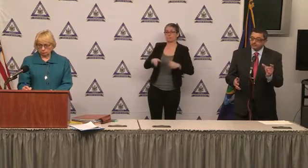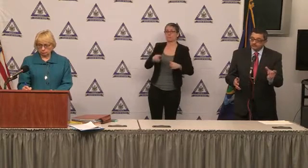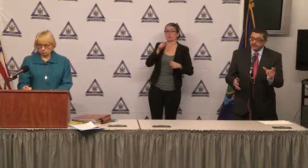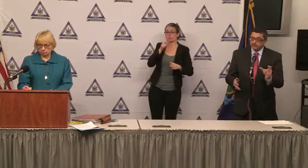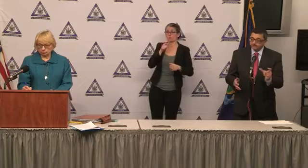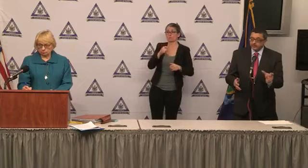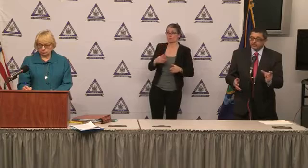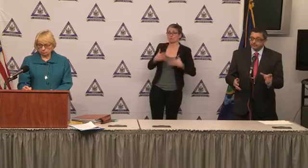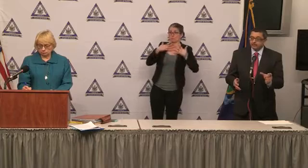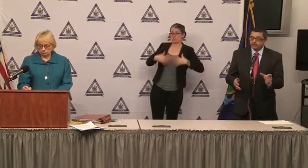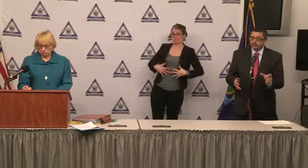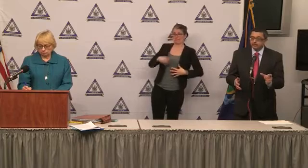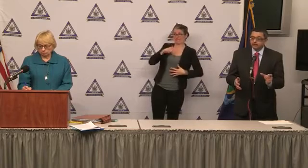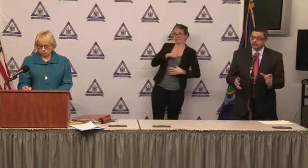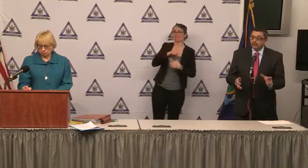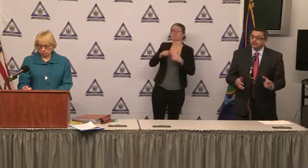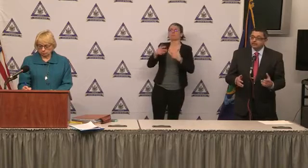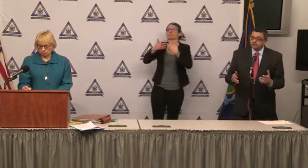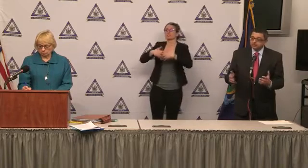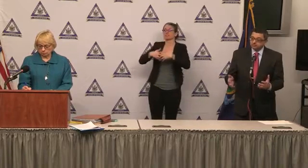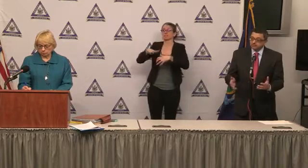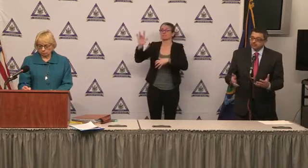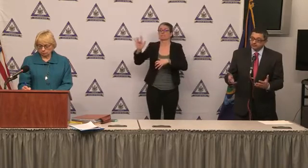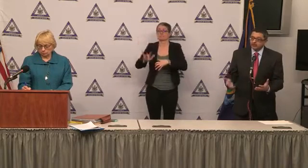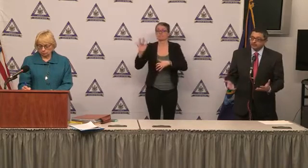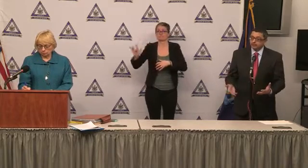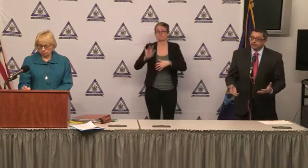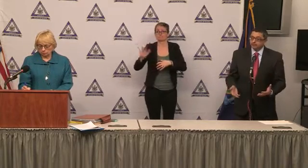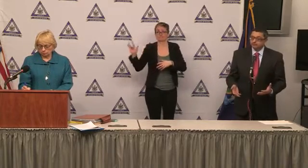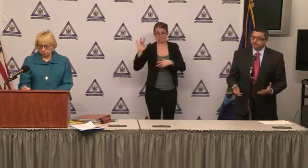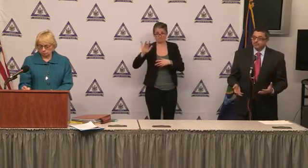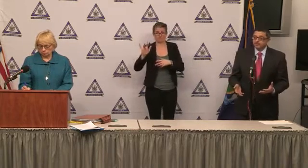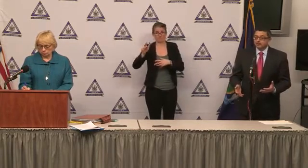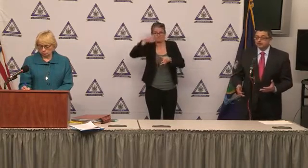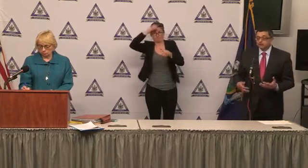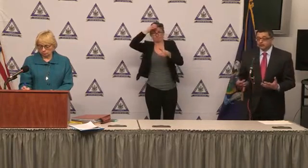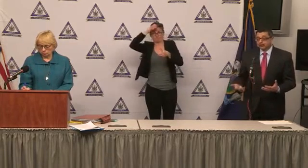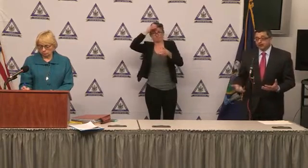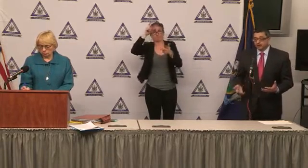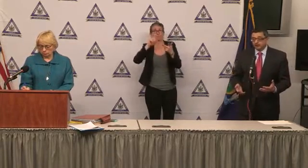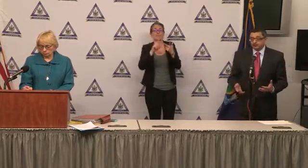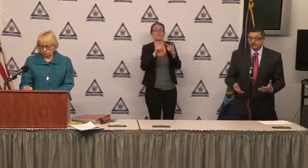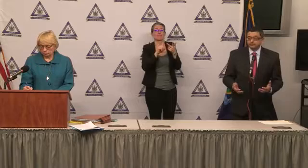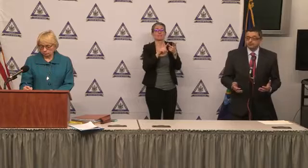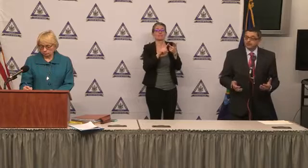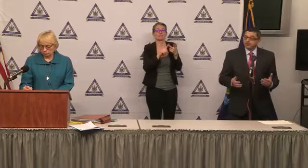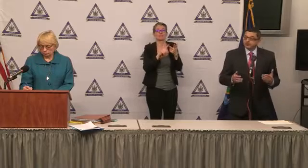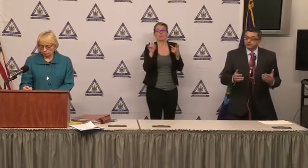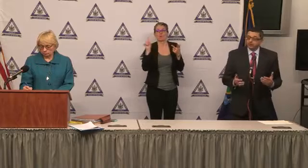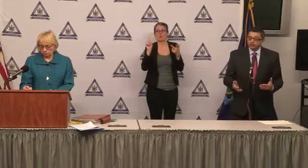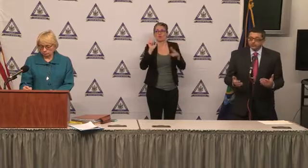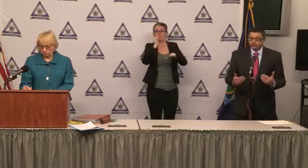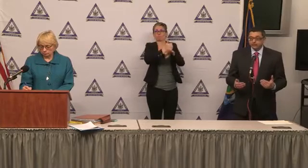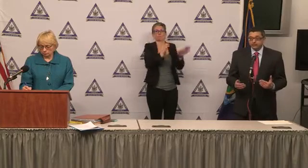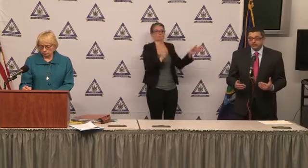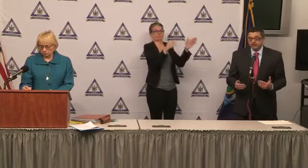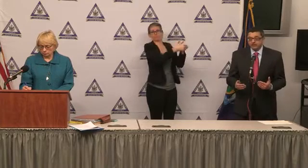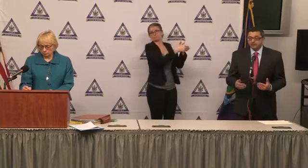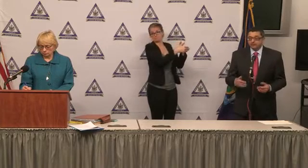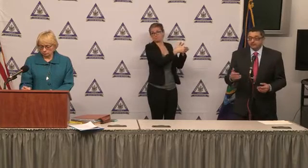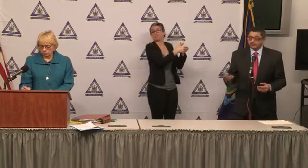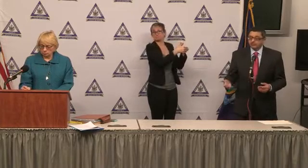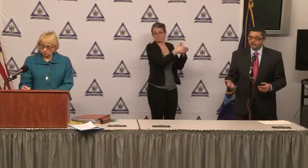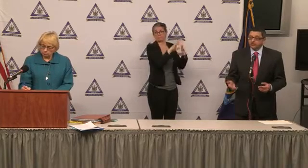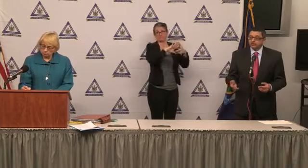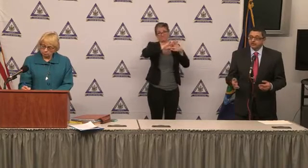optimize the settings on the ventilator. And then you need a place for that ill patient. So we're working on all three. The request that we've made